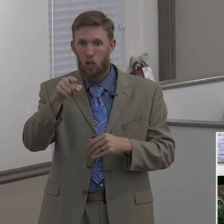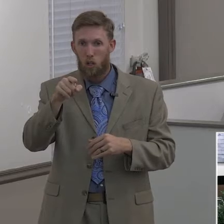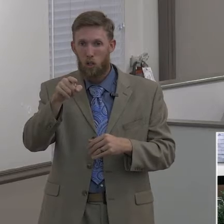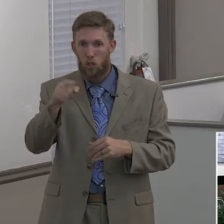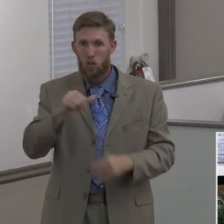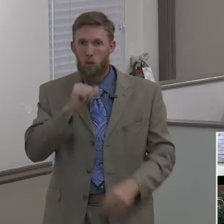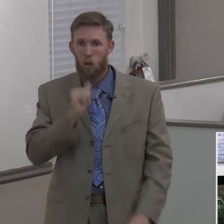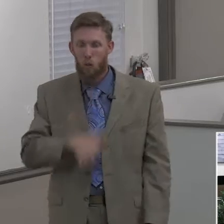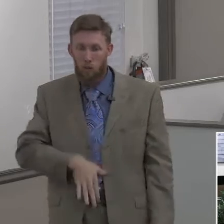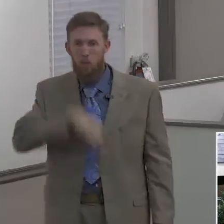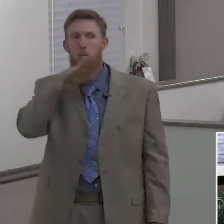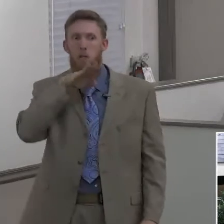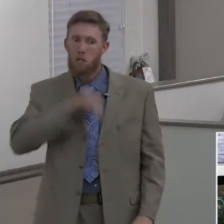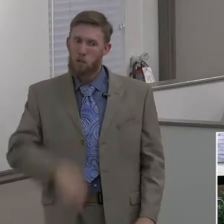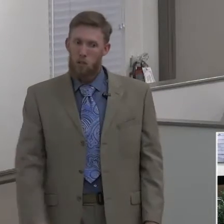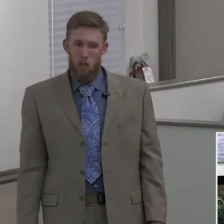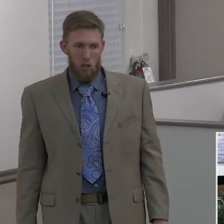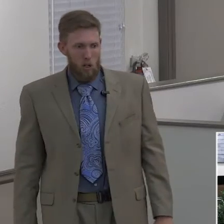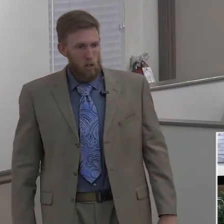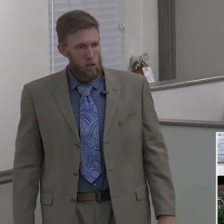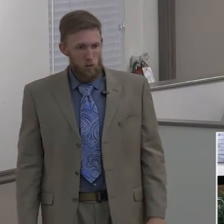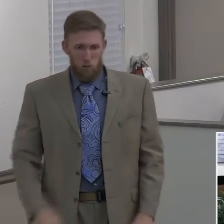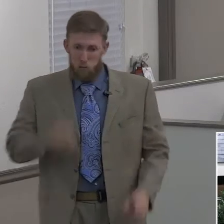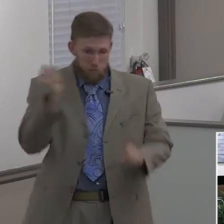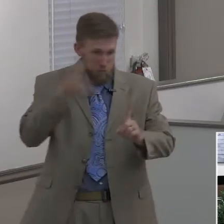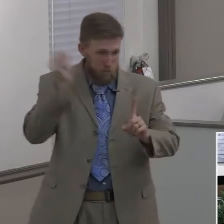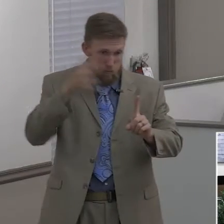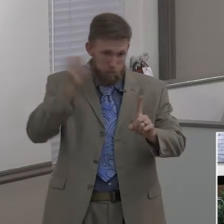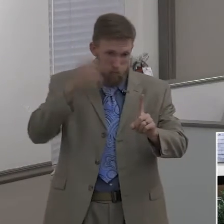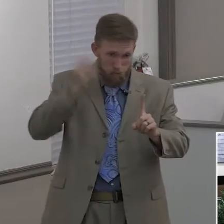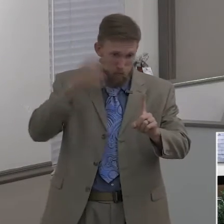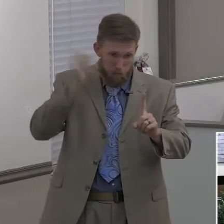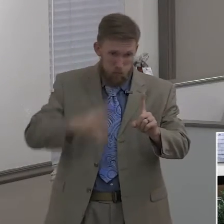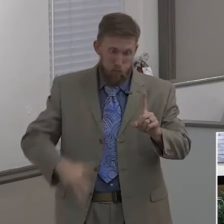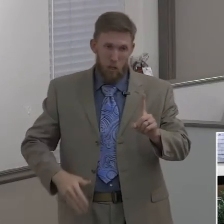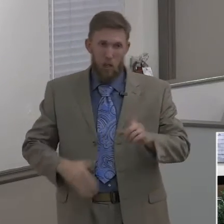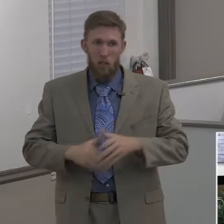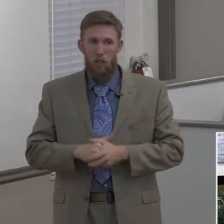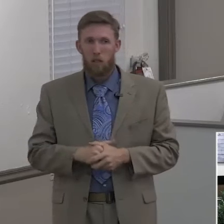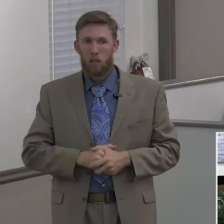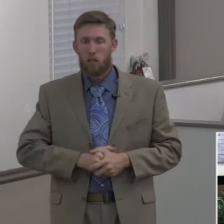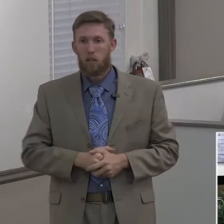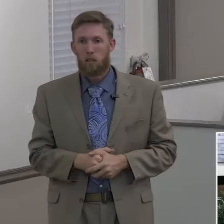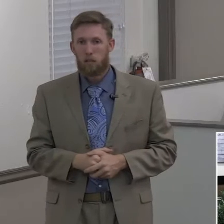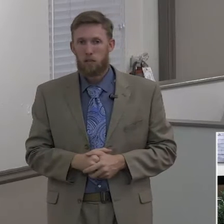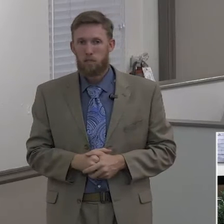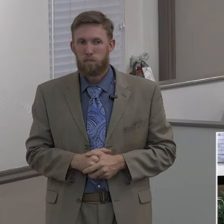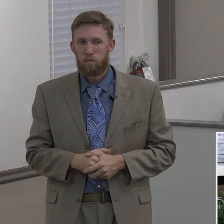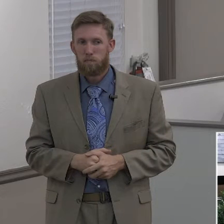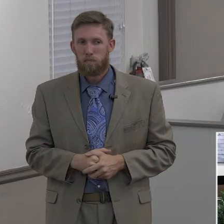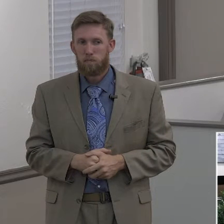the impatience wagon, the frustration wagon, or scream and yell, rant and rave.